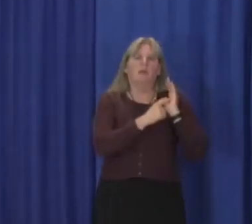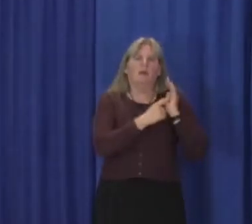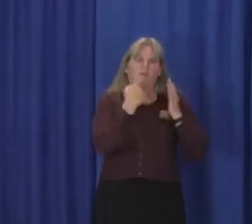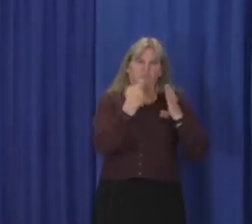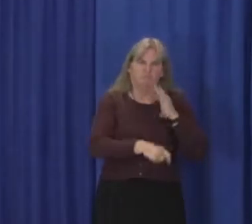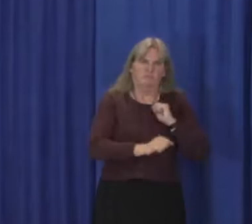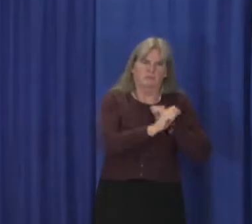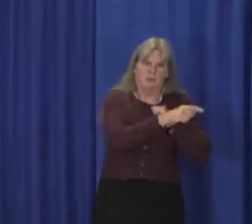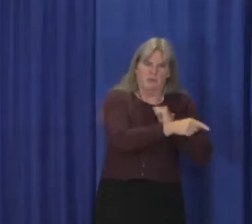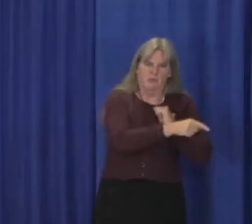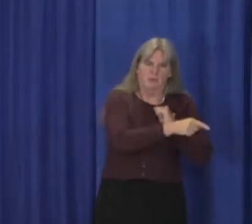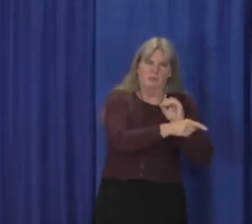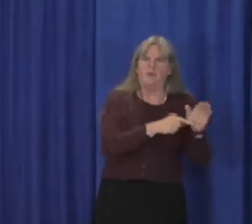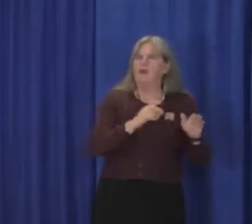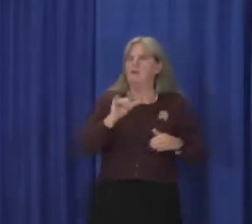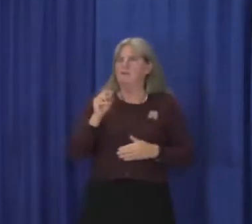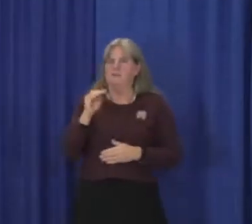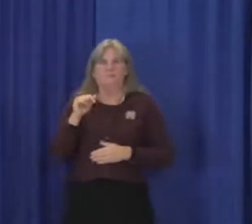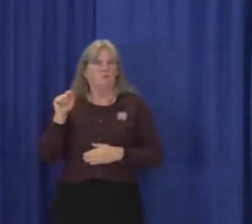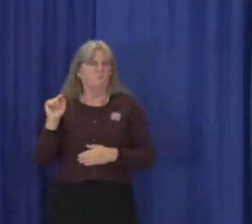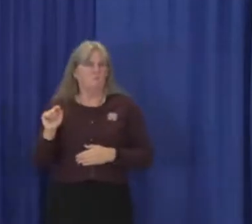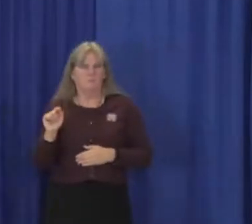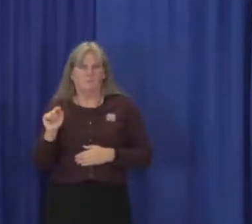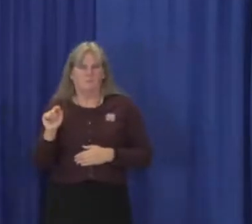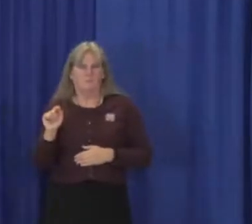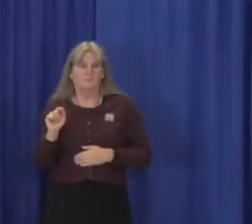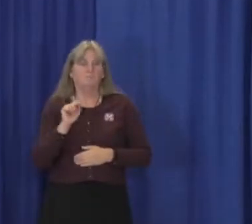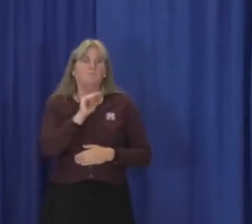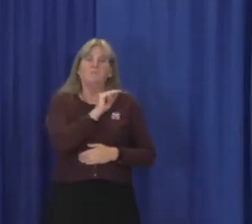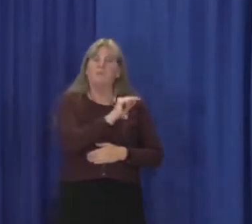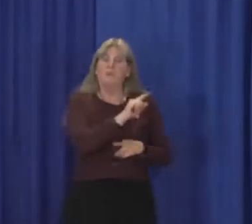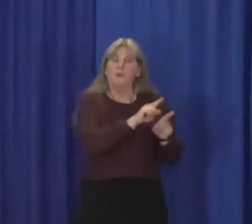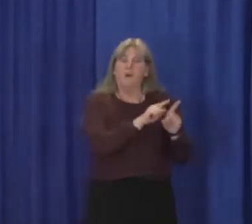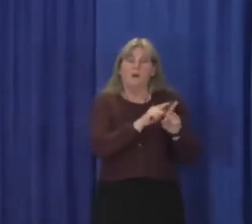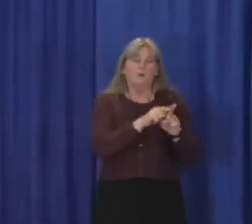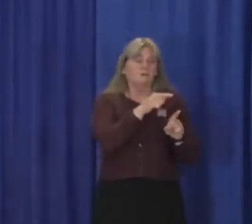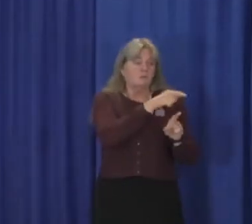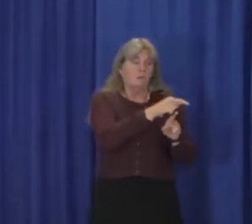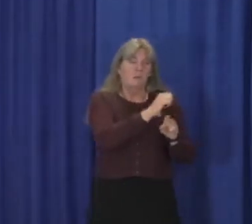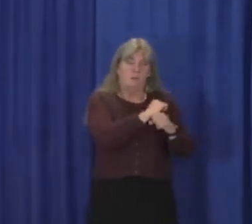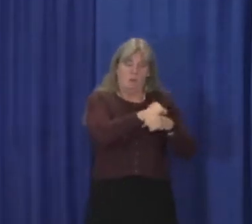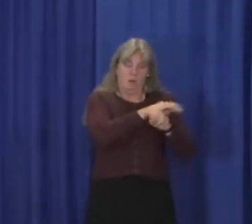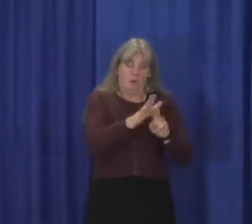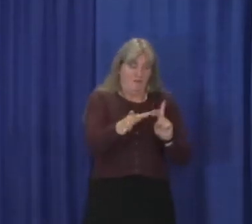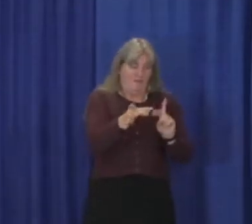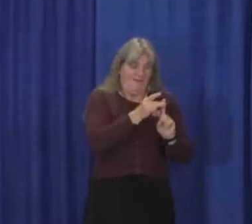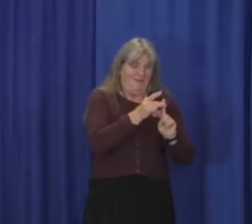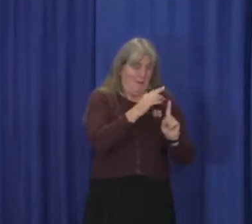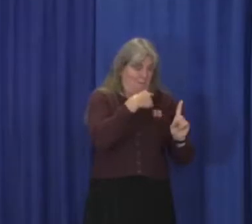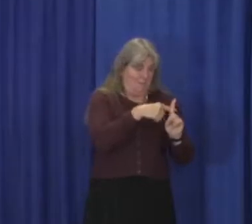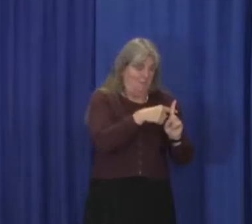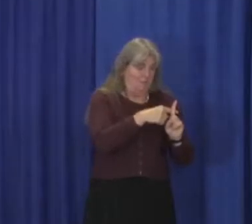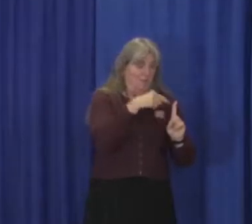CMOH can also order contacts of positive cases to